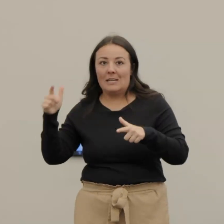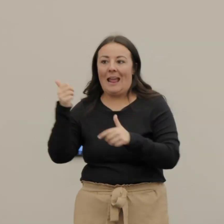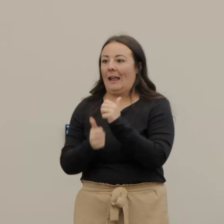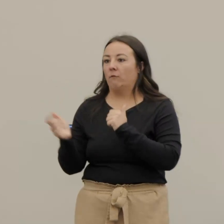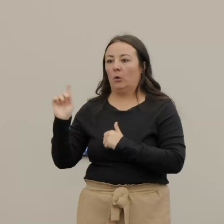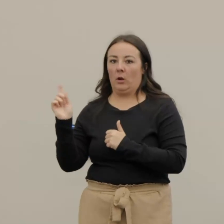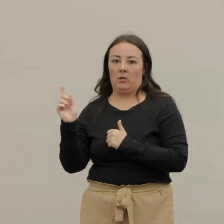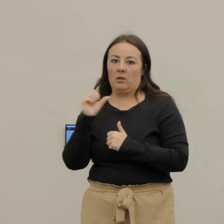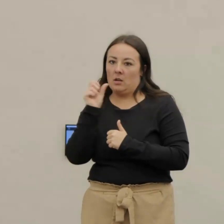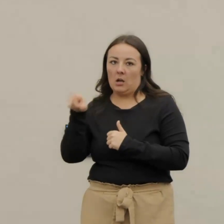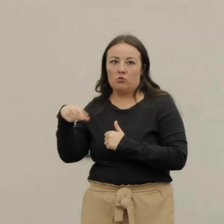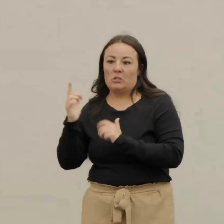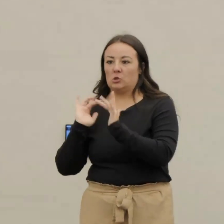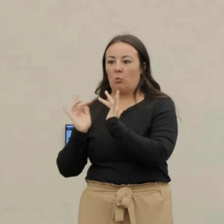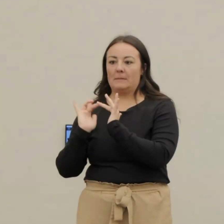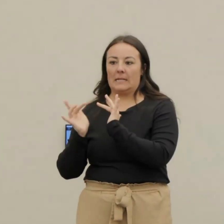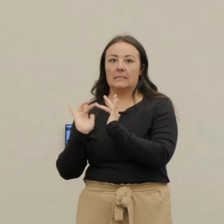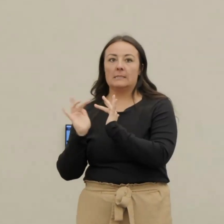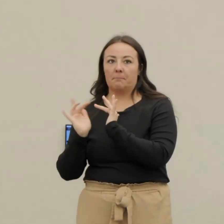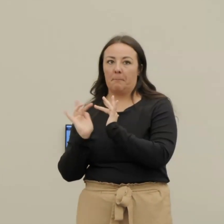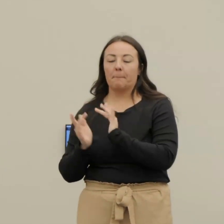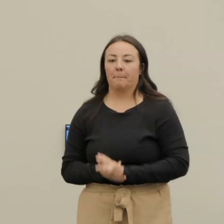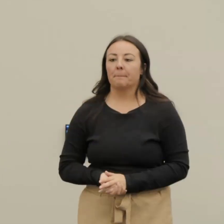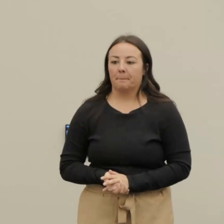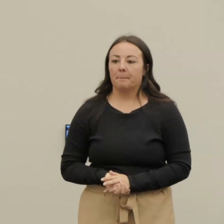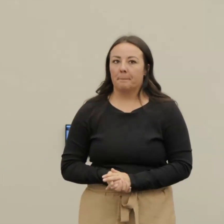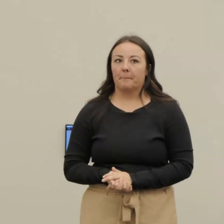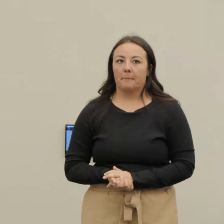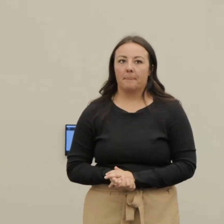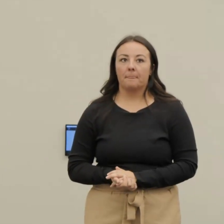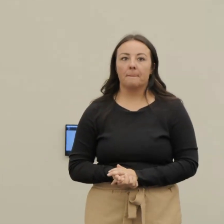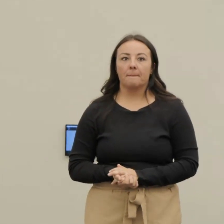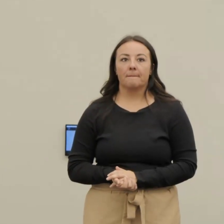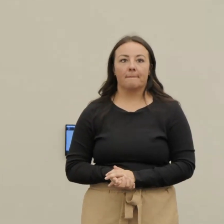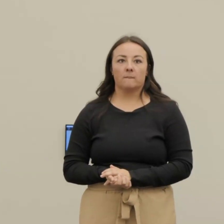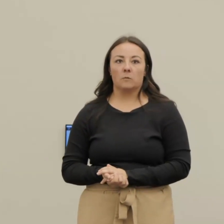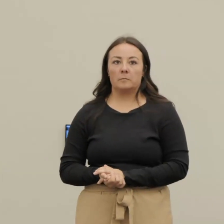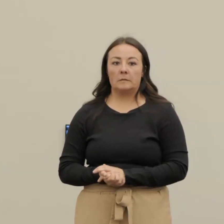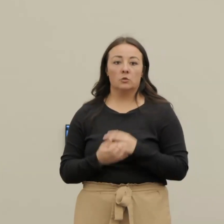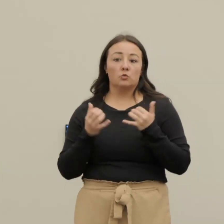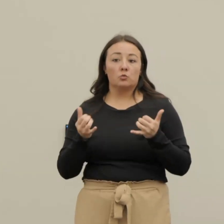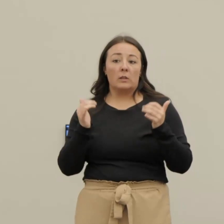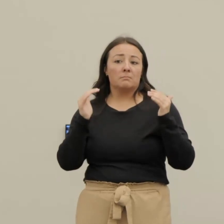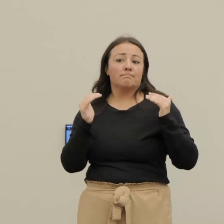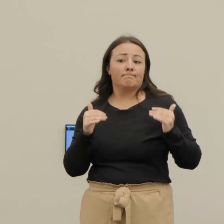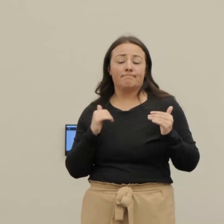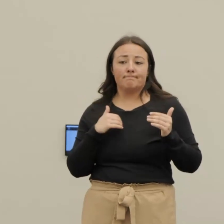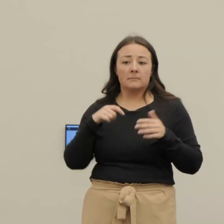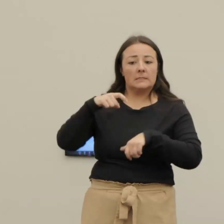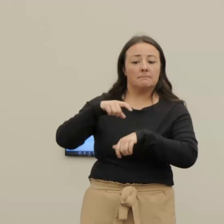everywhere, not just on websites. So now let's take some time to dig